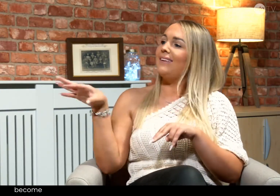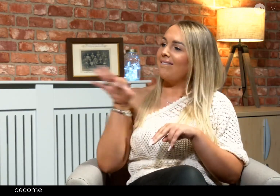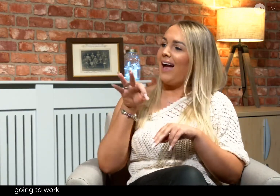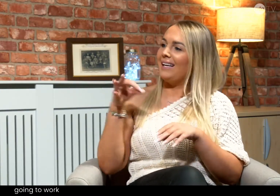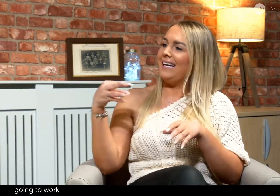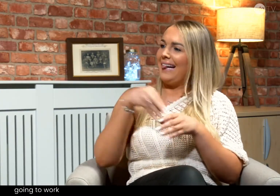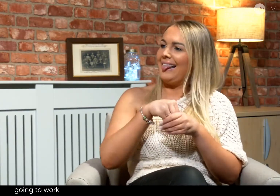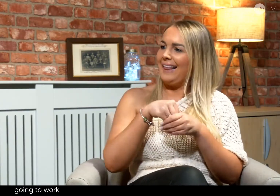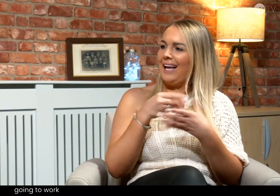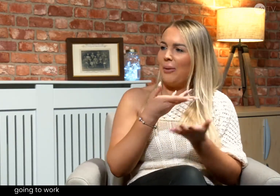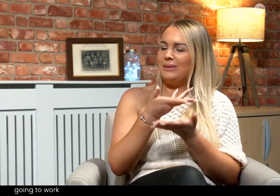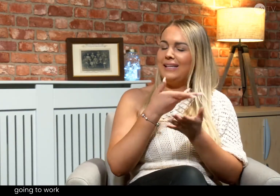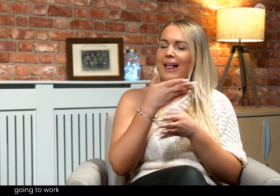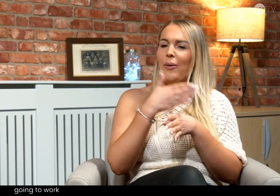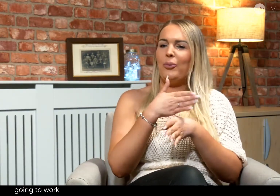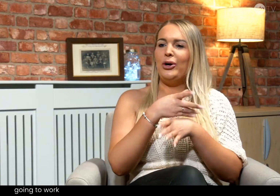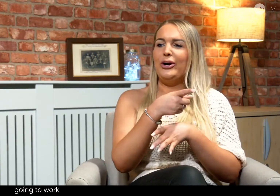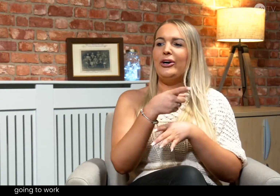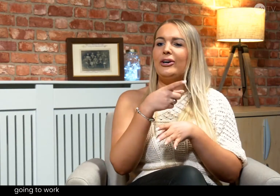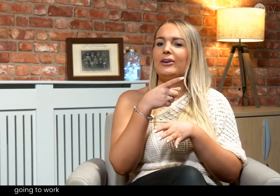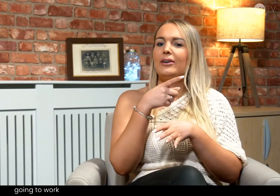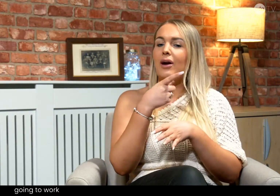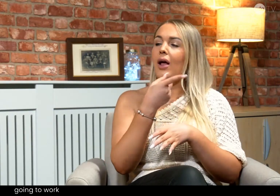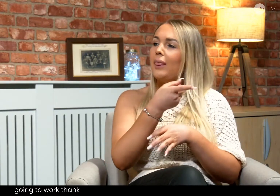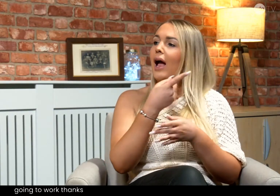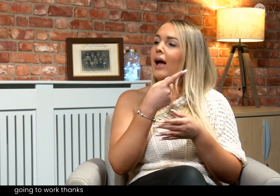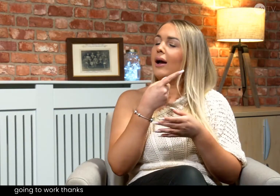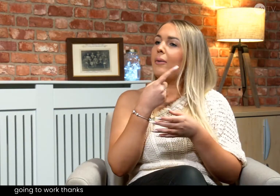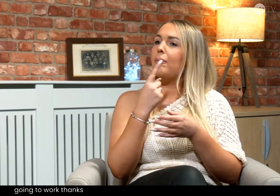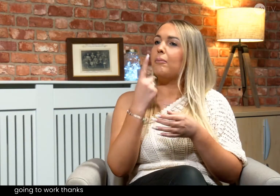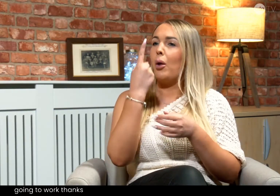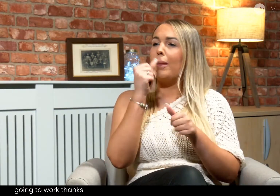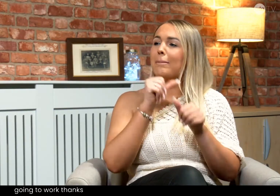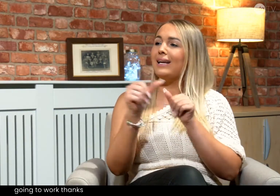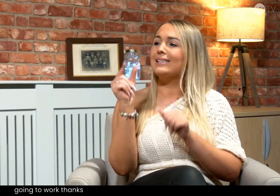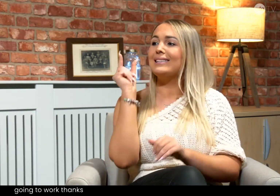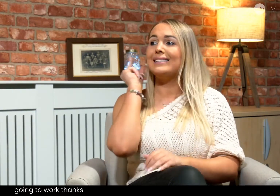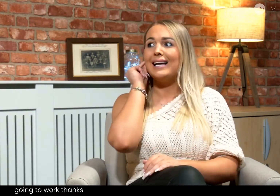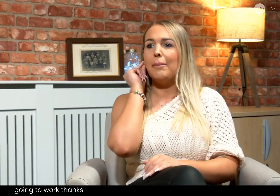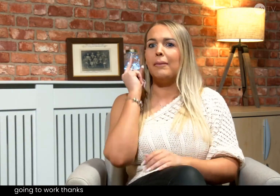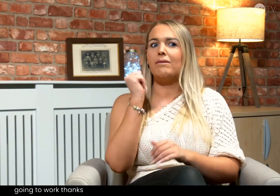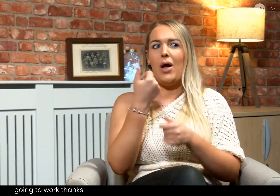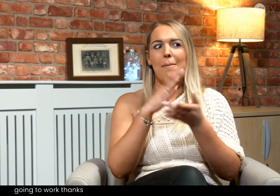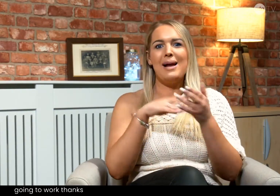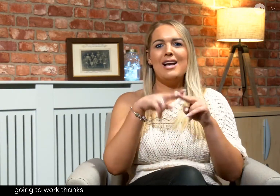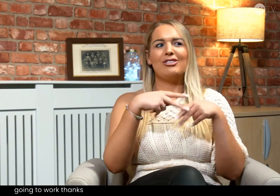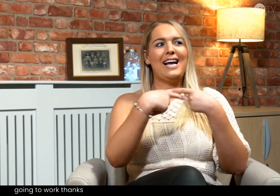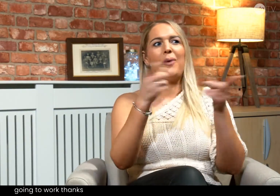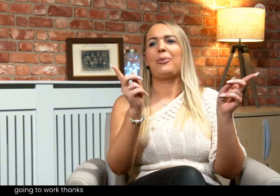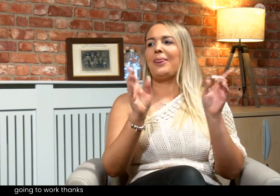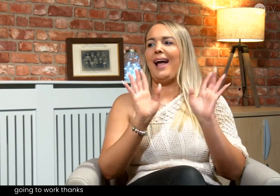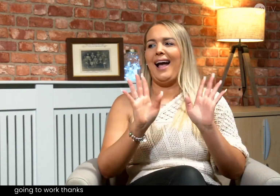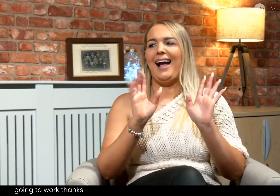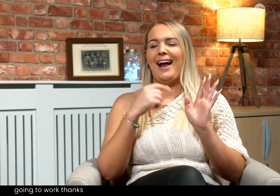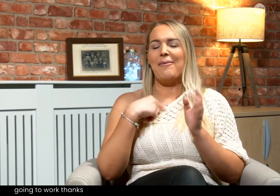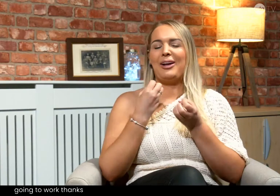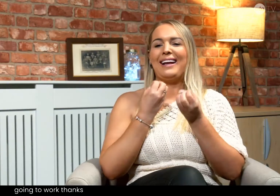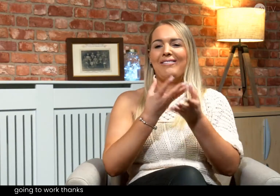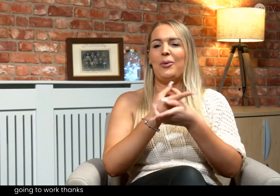had counselling, thankfully, and I invited them in as part of my counselling. Their work gave them counselling, and that's a real